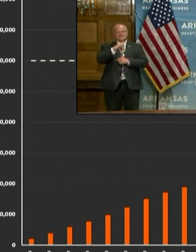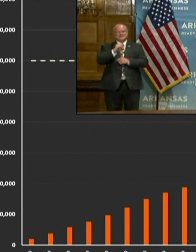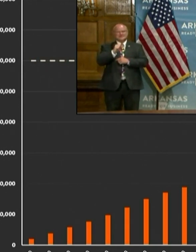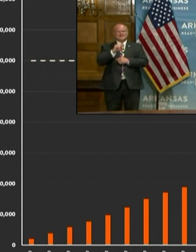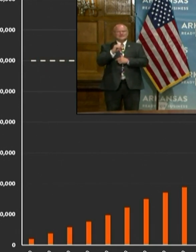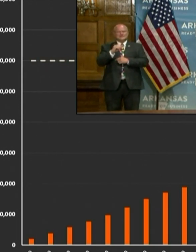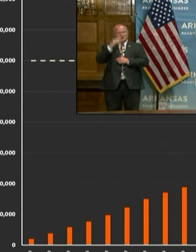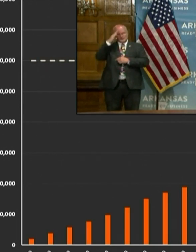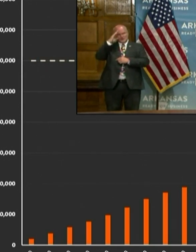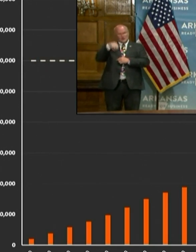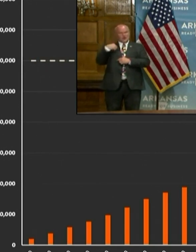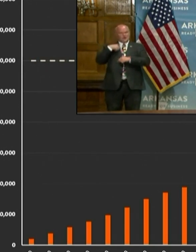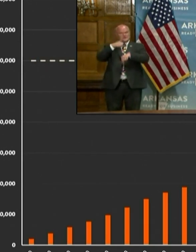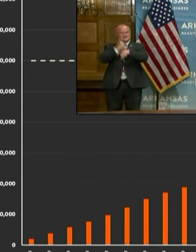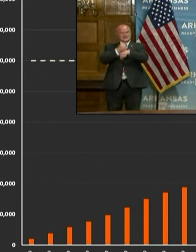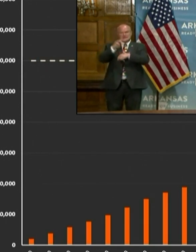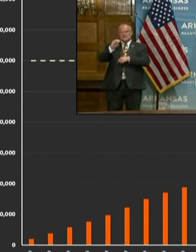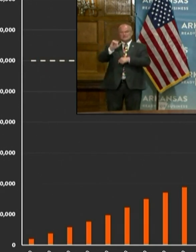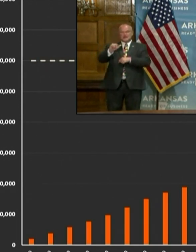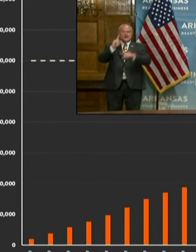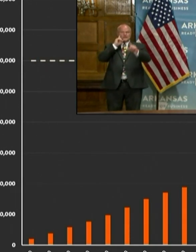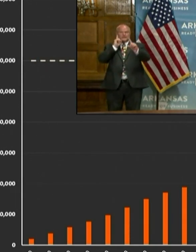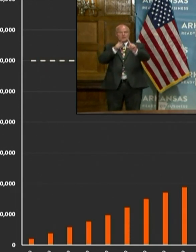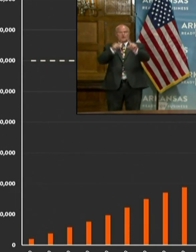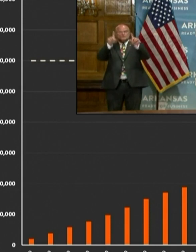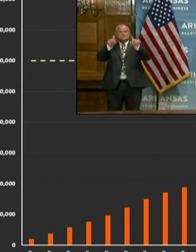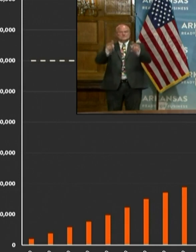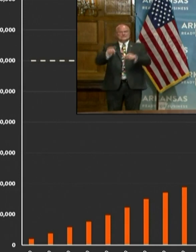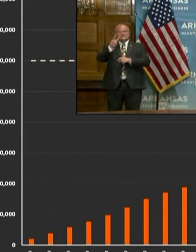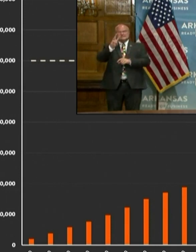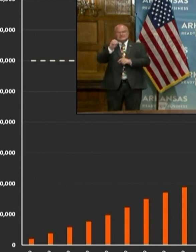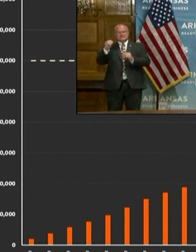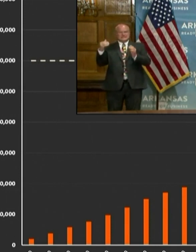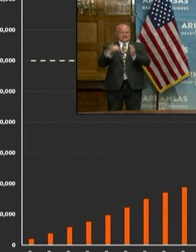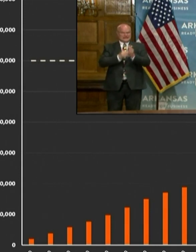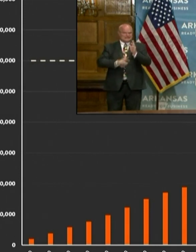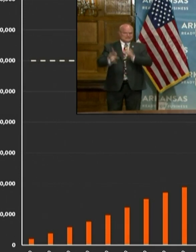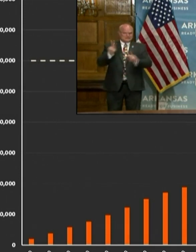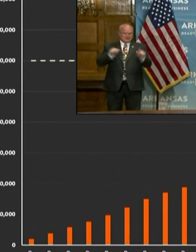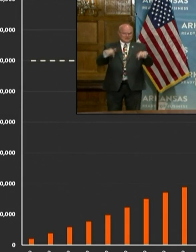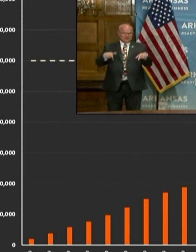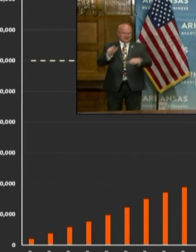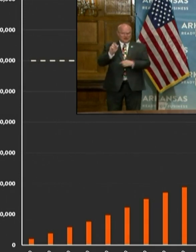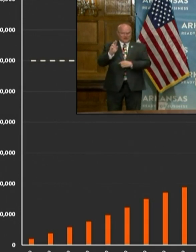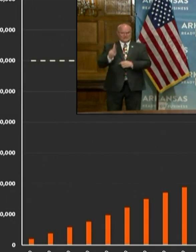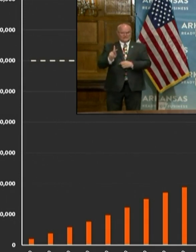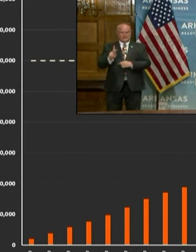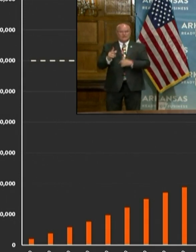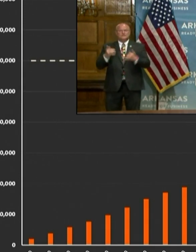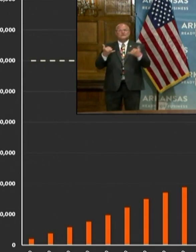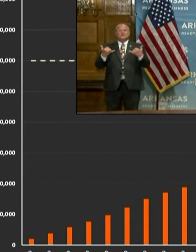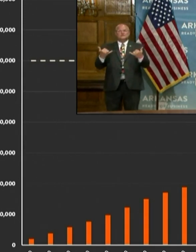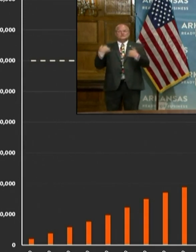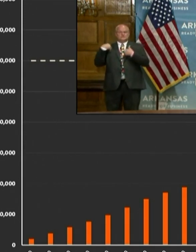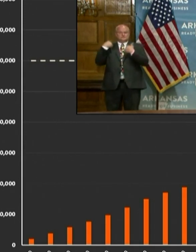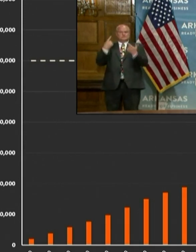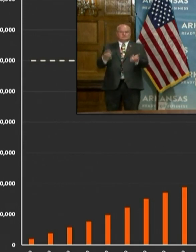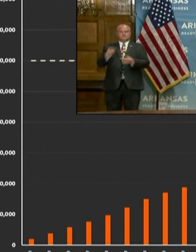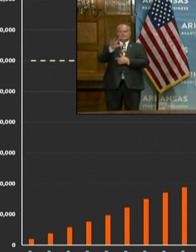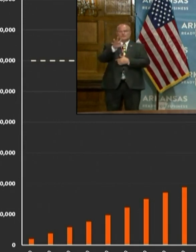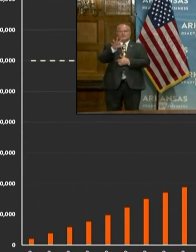And you know that we set May as the goal that we would test 60,000 in Arkansas. Today, we're at